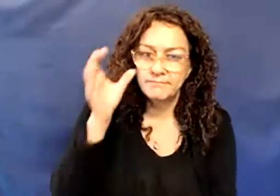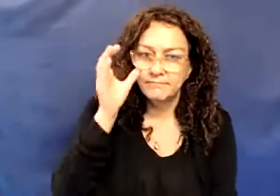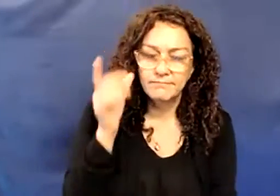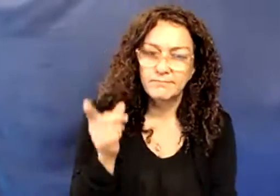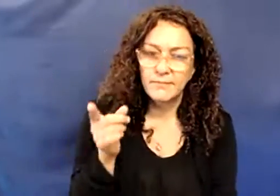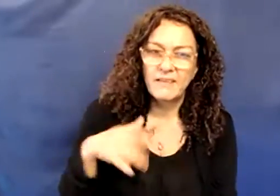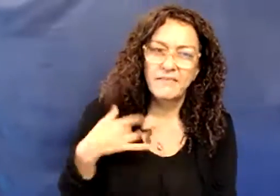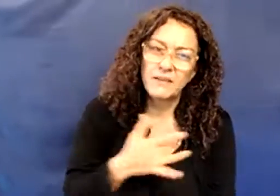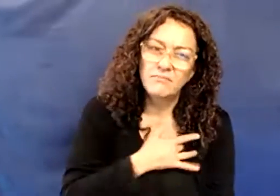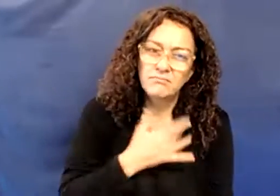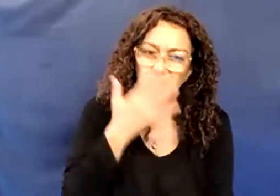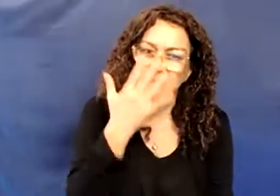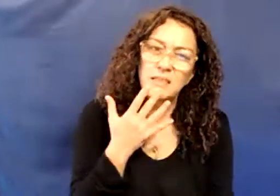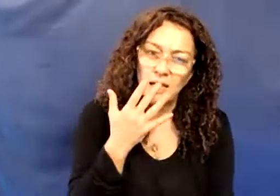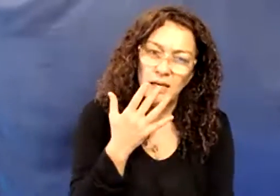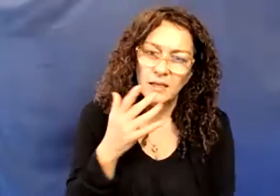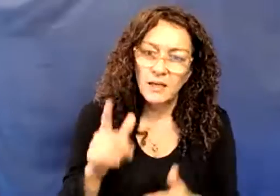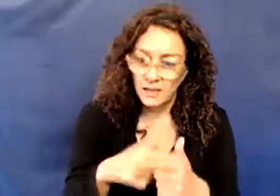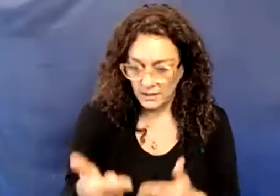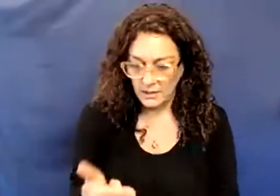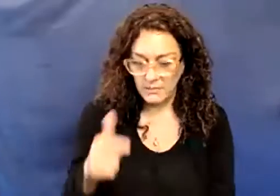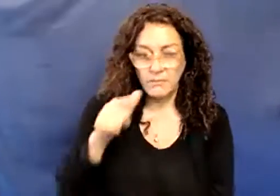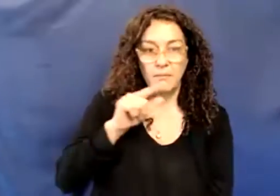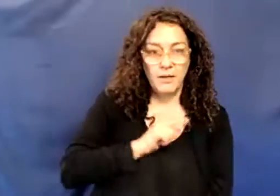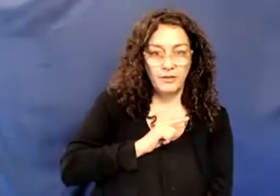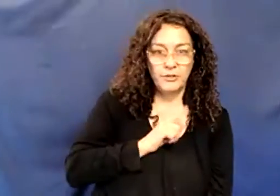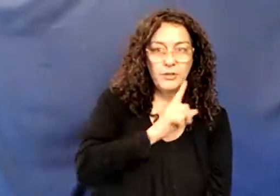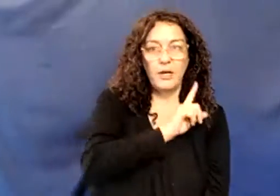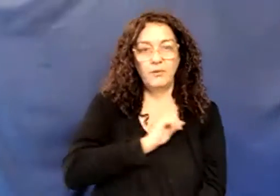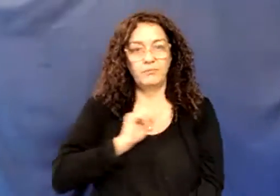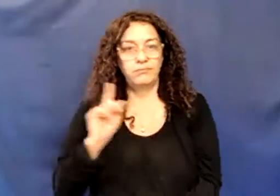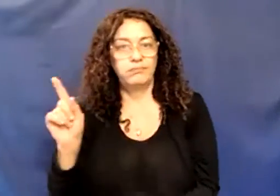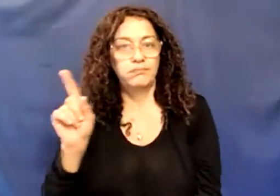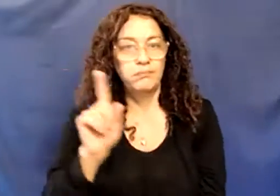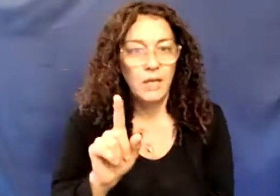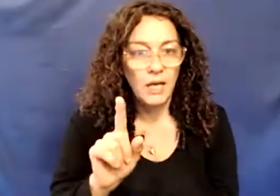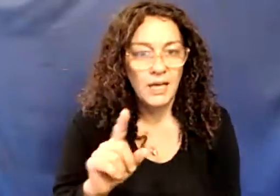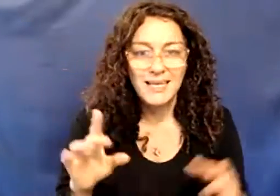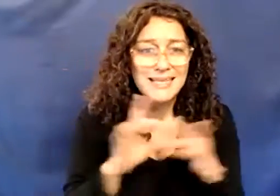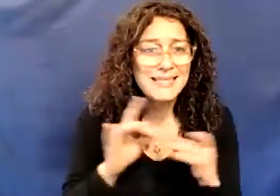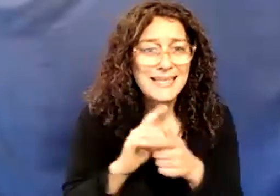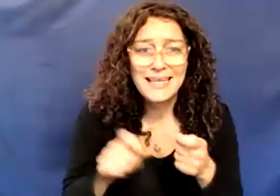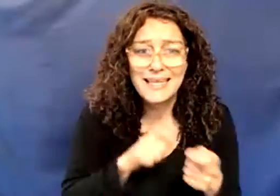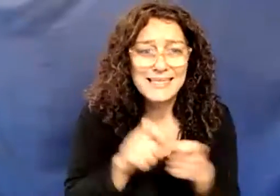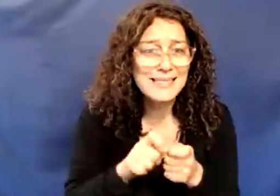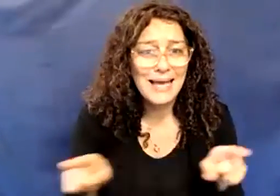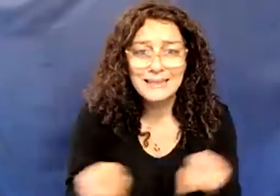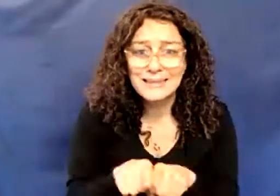I would get up at the microphone and I would say the exact same thing, and people would hear it.